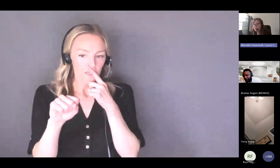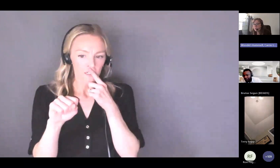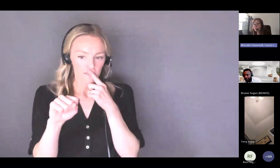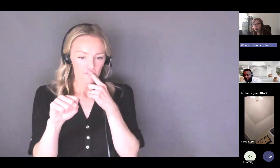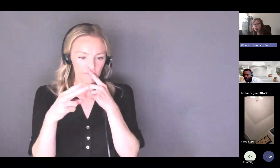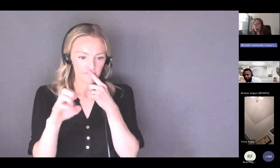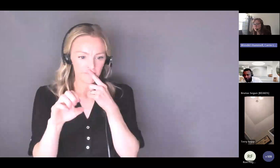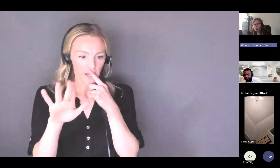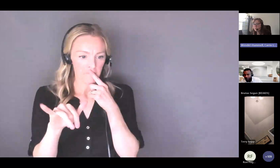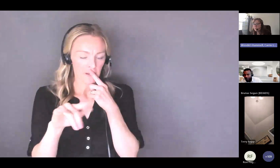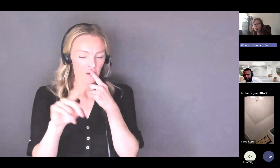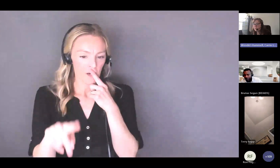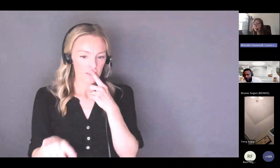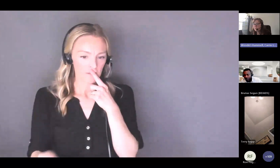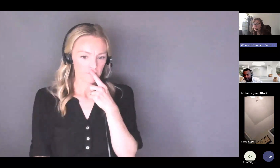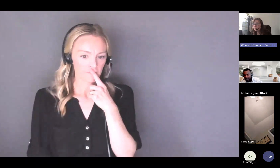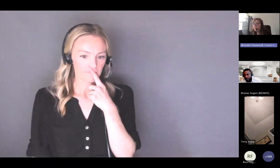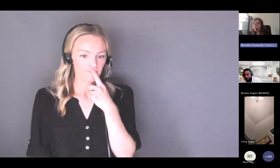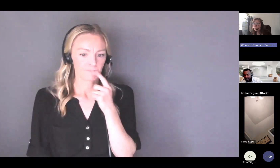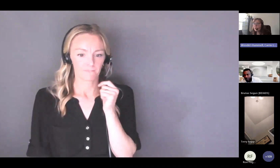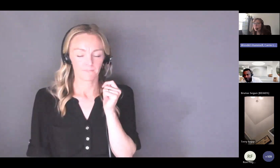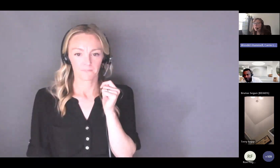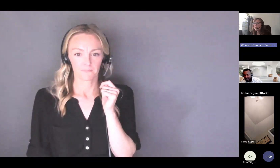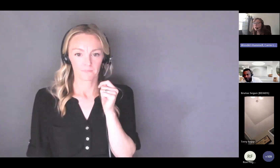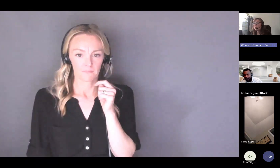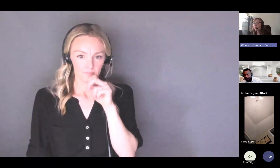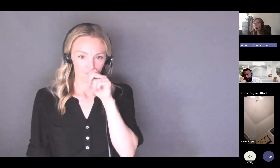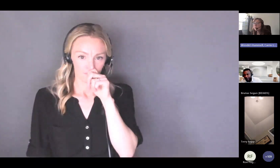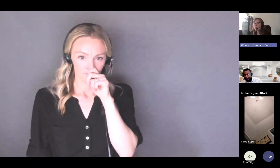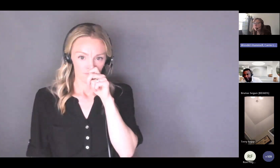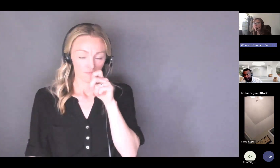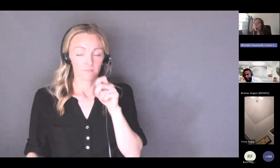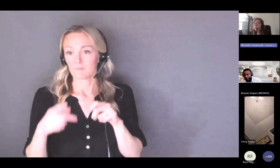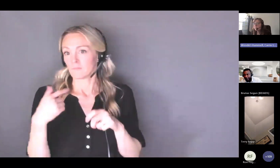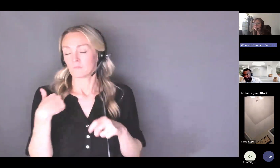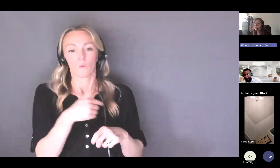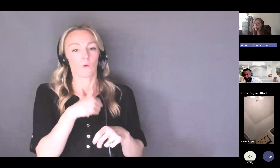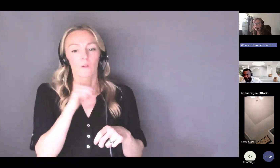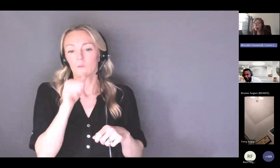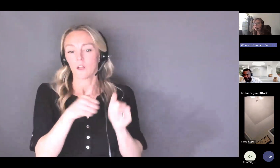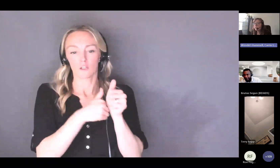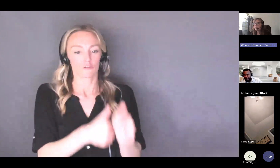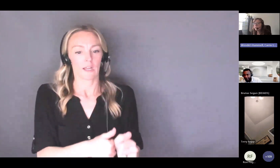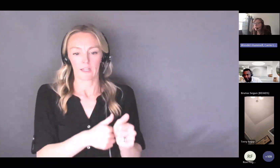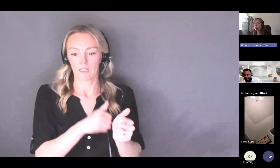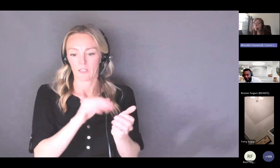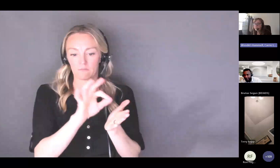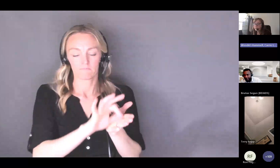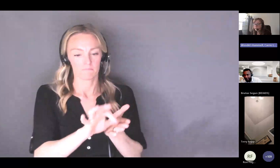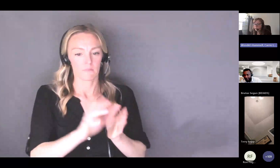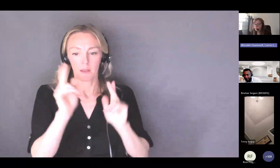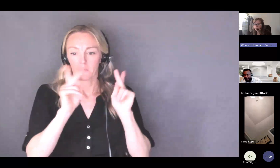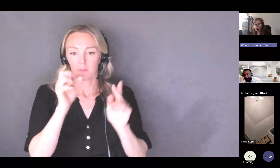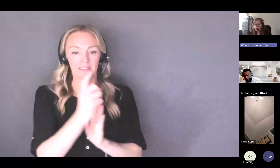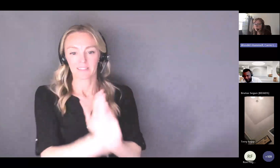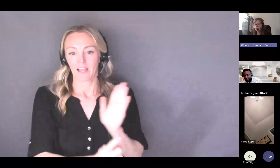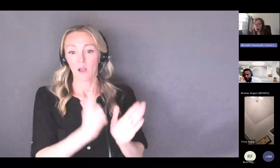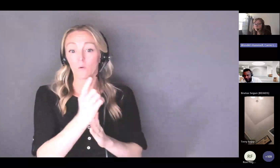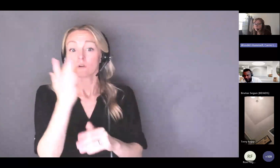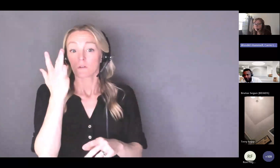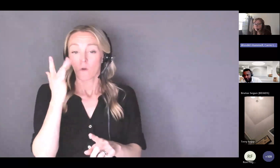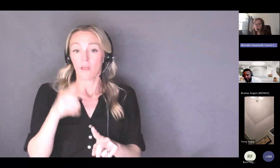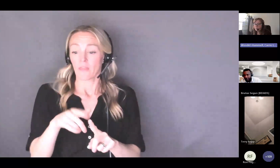Melanie's questions together. Does your data have? We weren't tracking people's hours because the functional eligibility tool does not determine